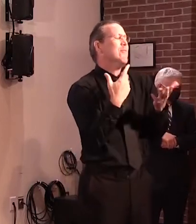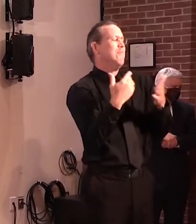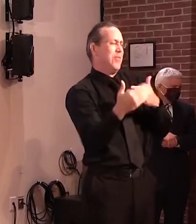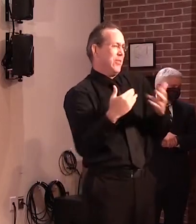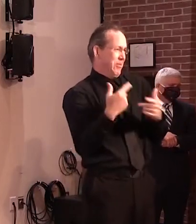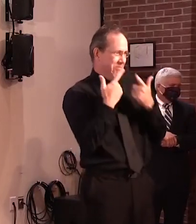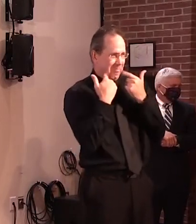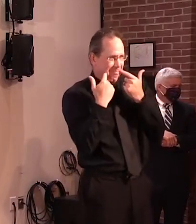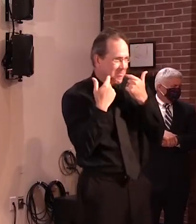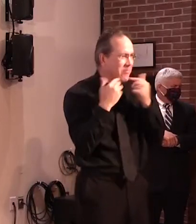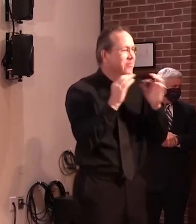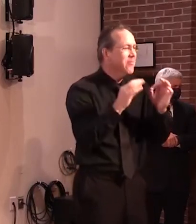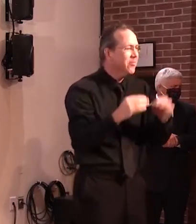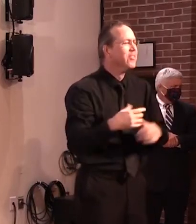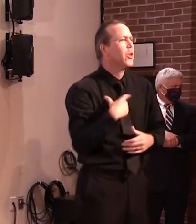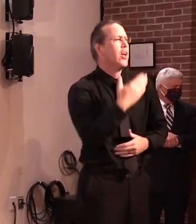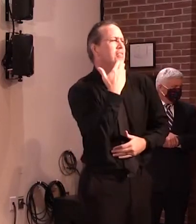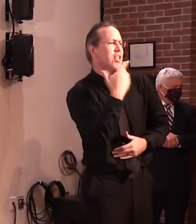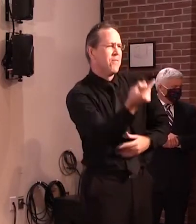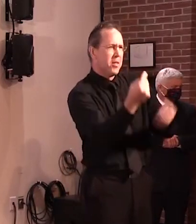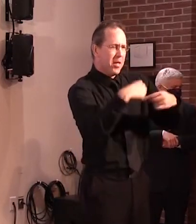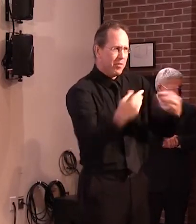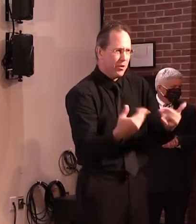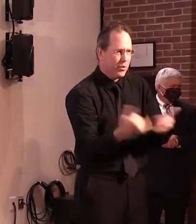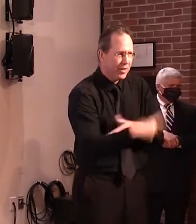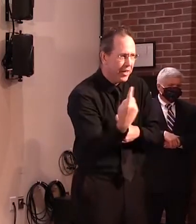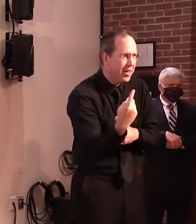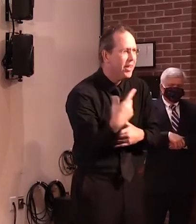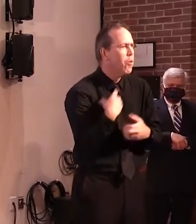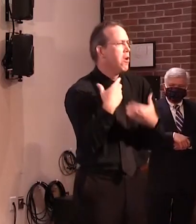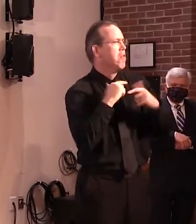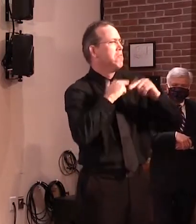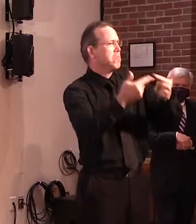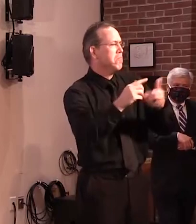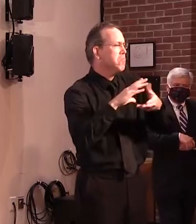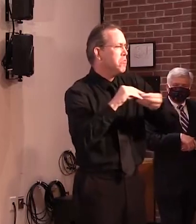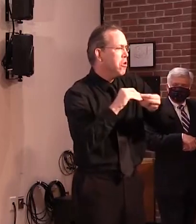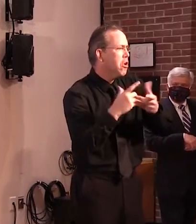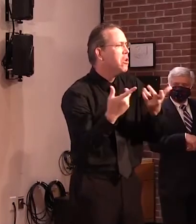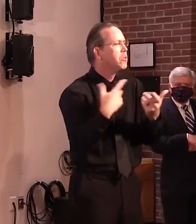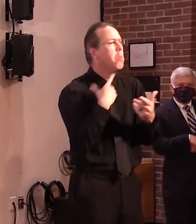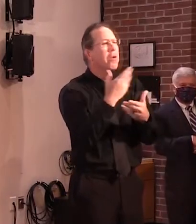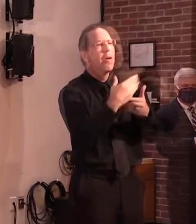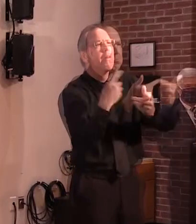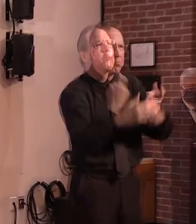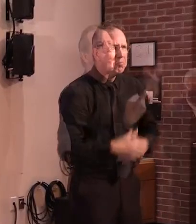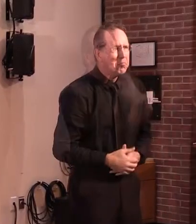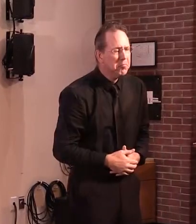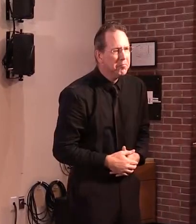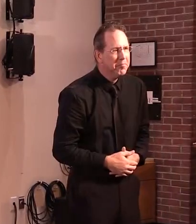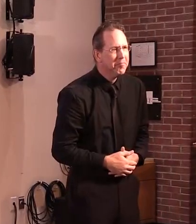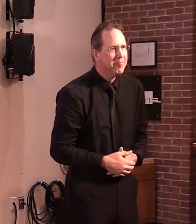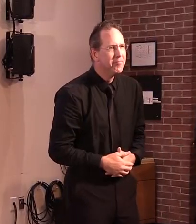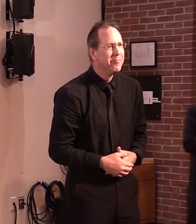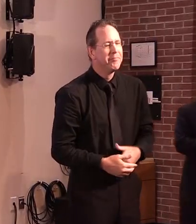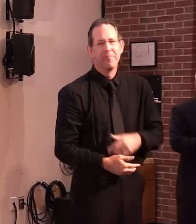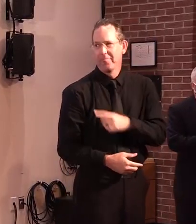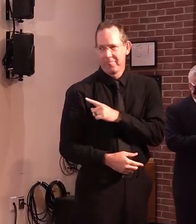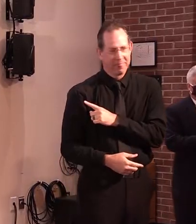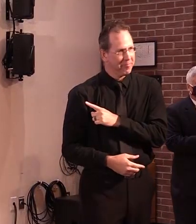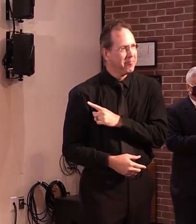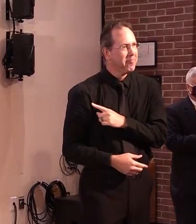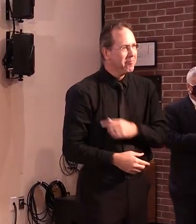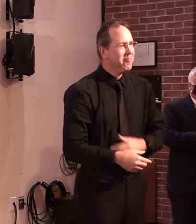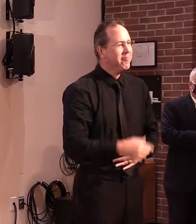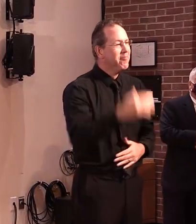and we'll turn it over to you to say a few words and then hopefully take a few questions. Dr. Fauci. Thank you very much, Governor